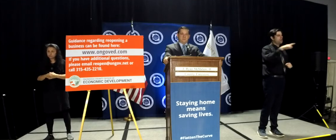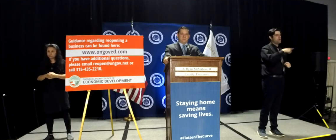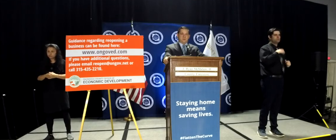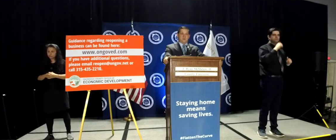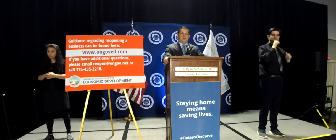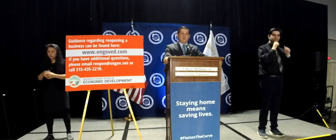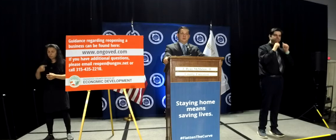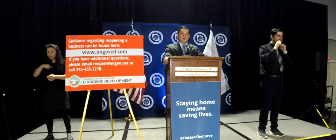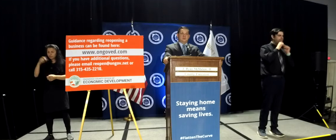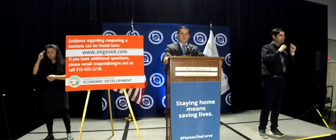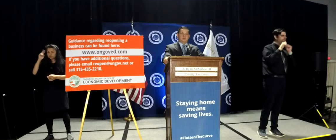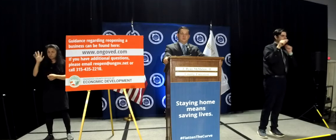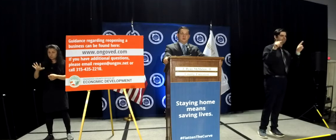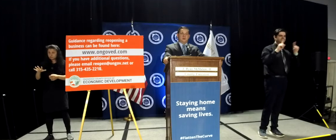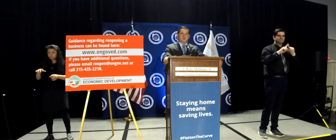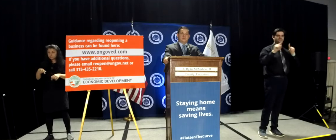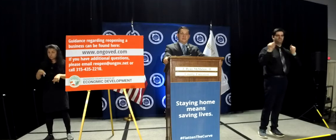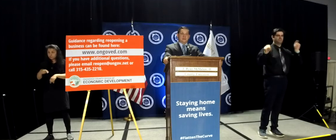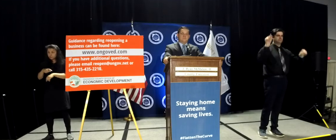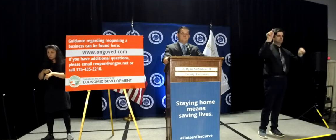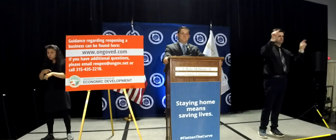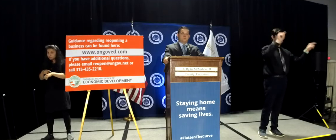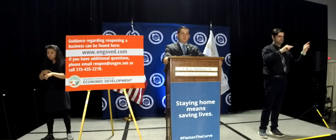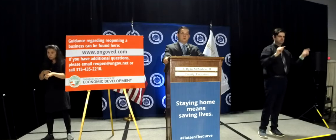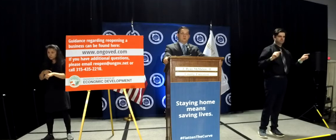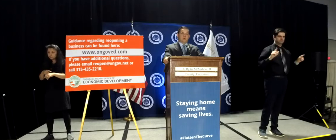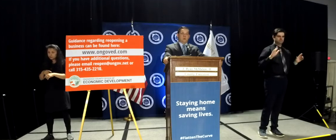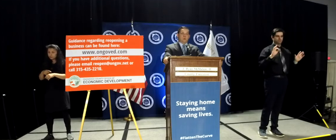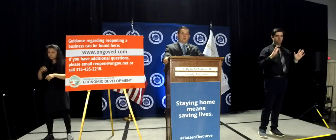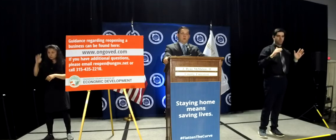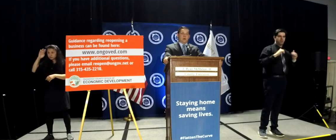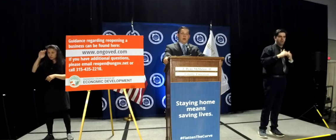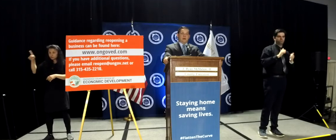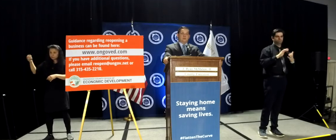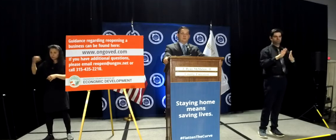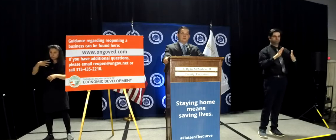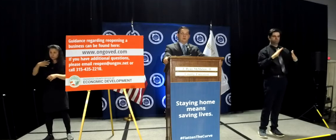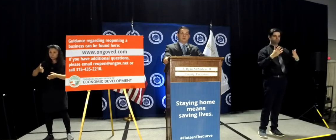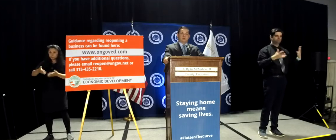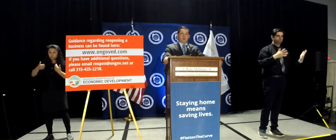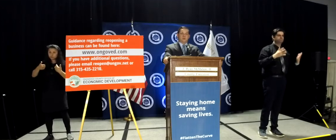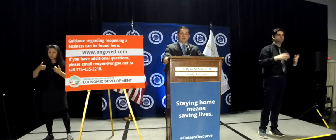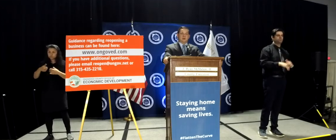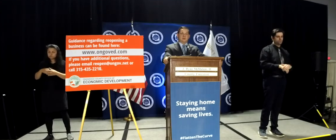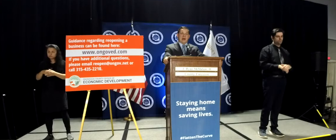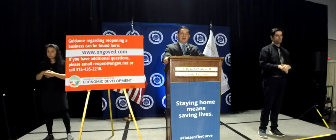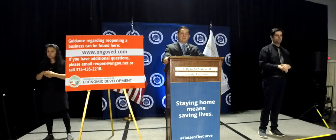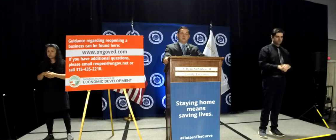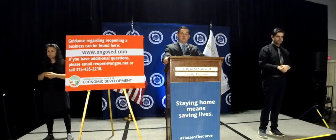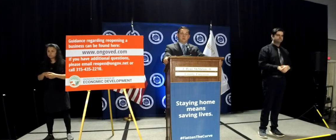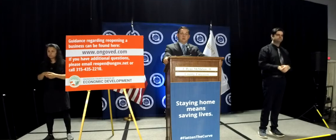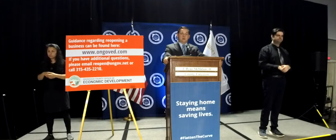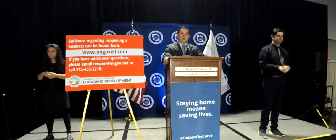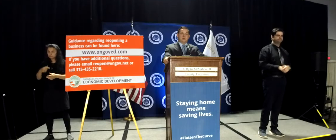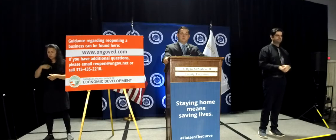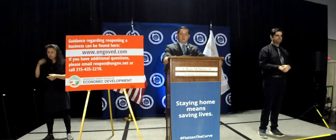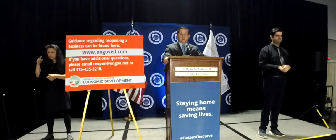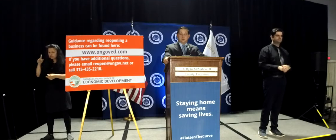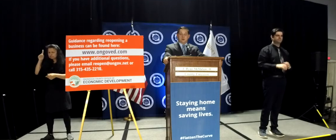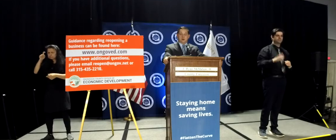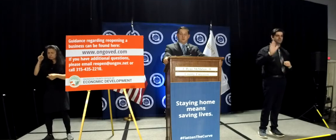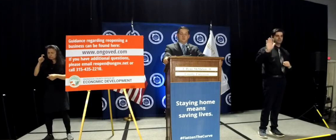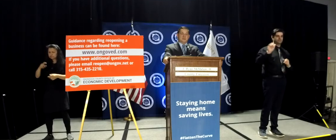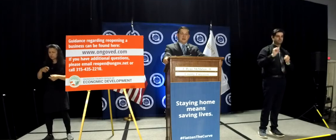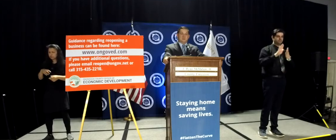time to get to the result that was needed. So I took the approach that I'm used to, and